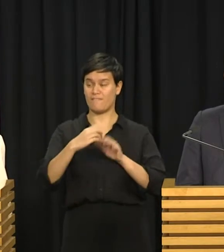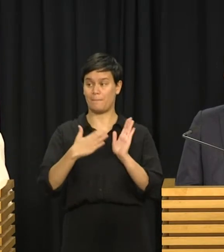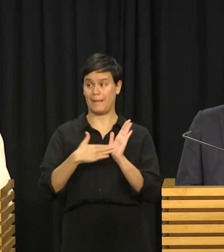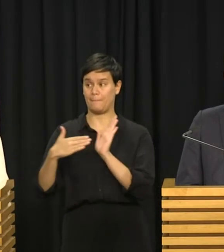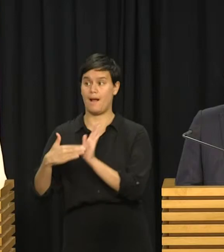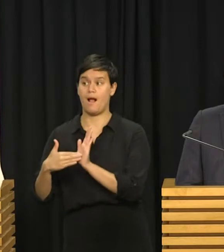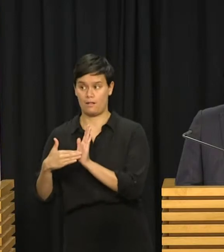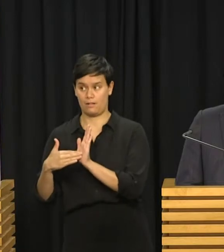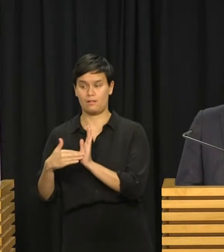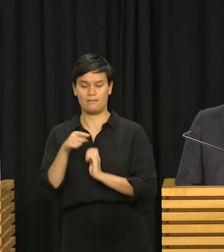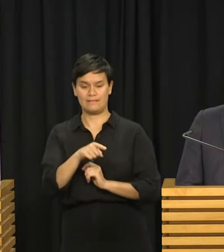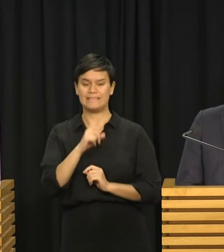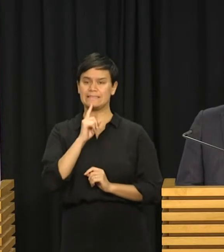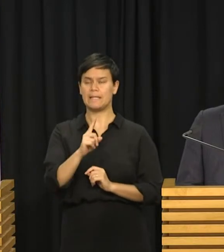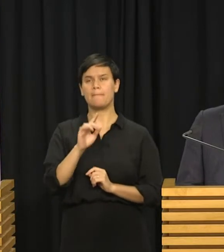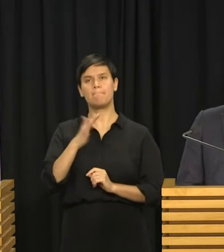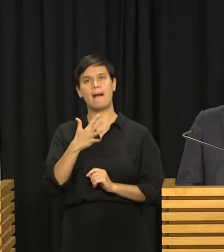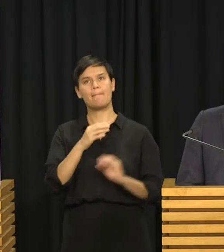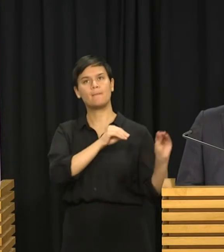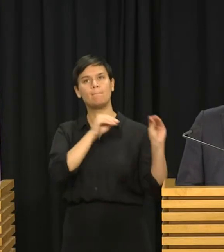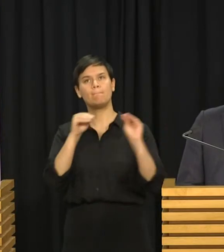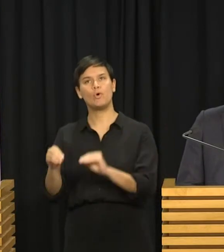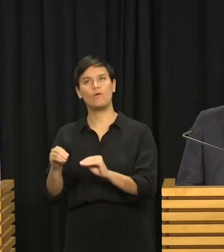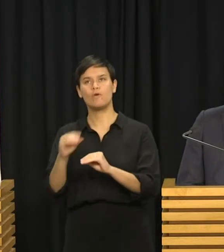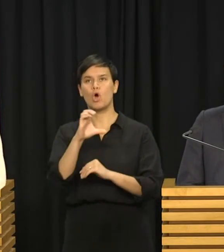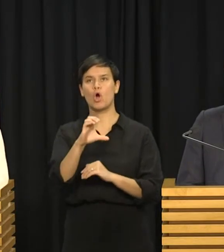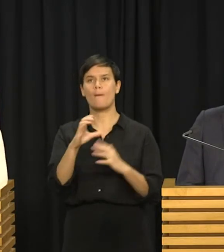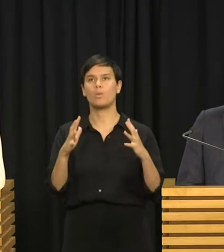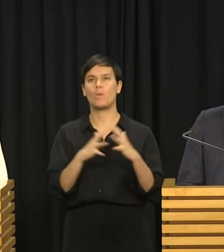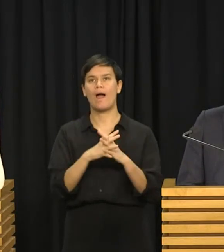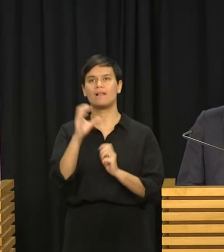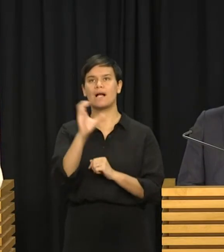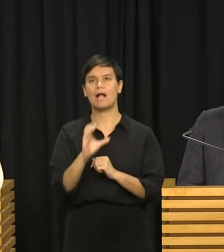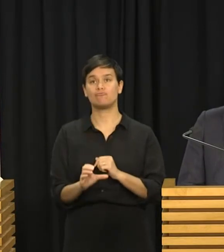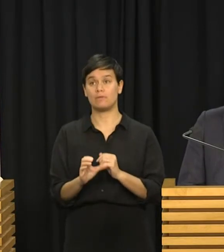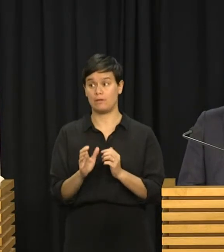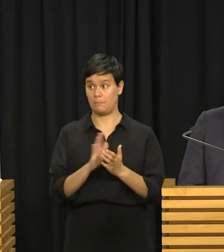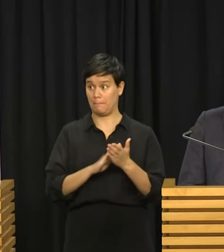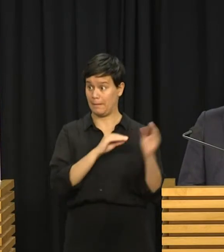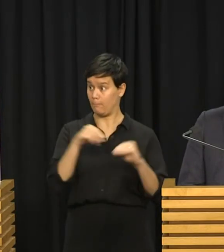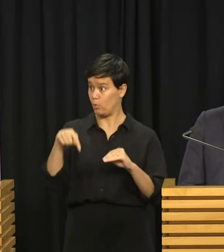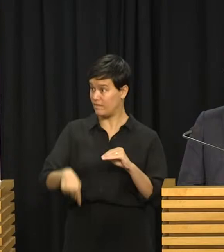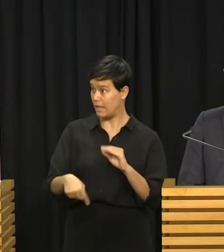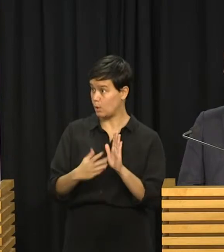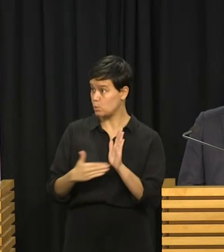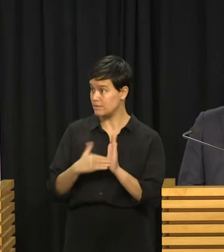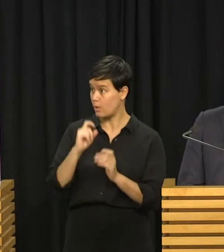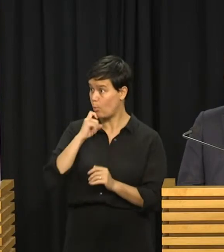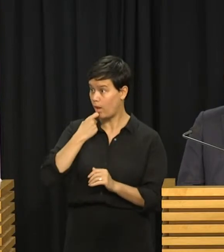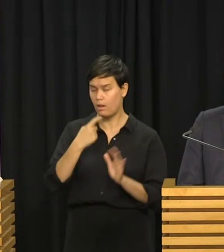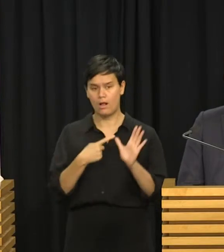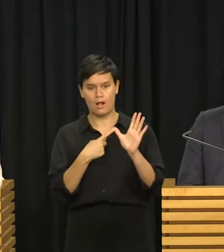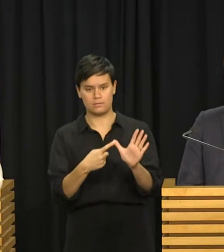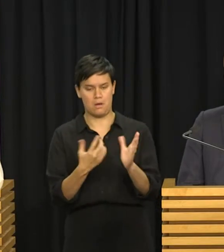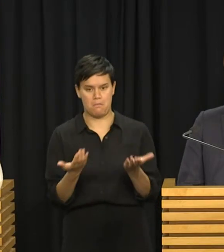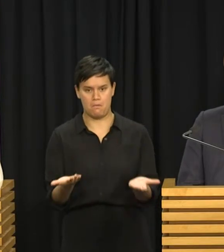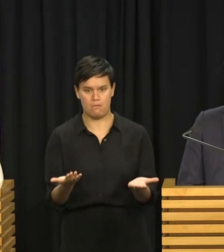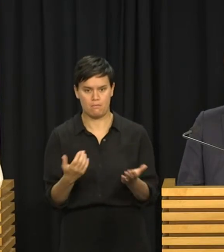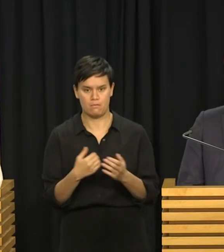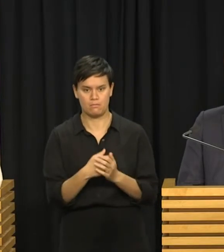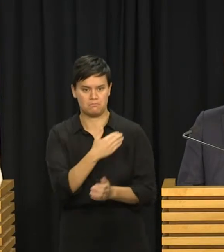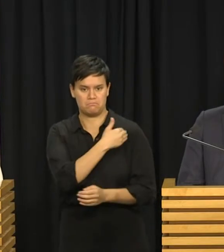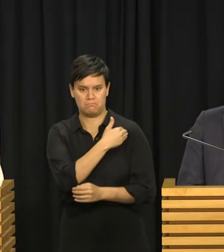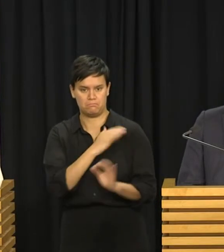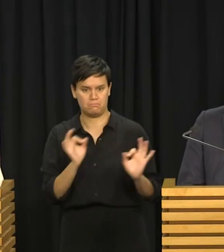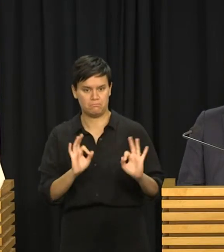country like New Zealand or South Africa. Not officially, not that I believe so, or not as I understand it. And Australia has